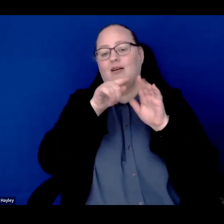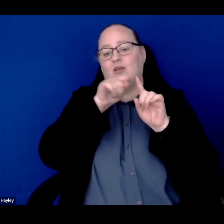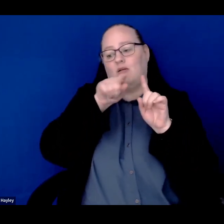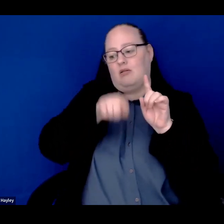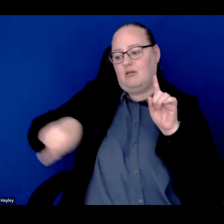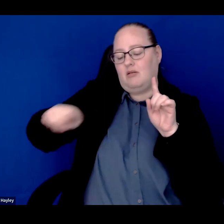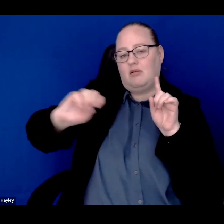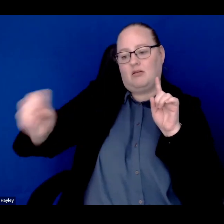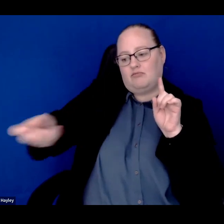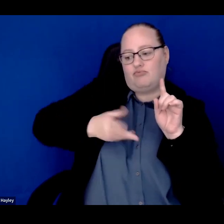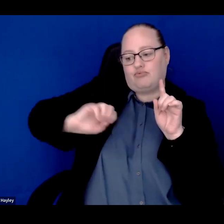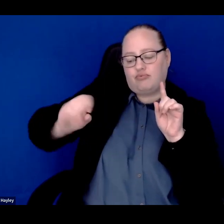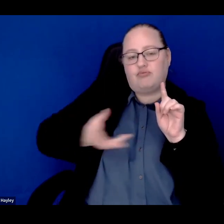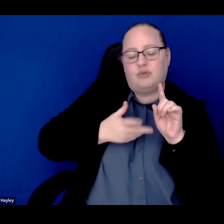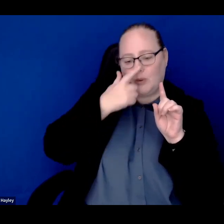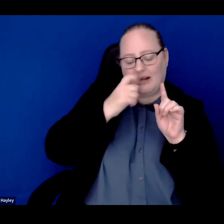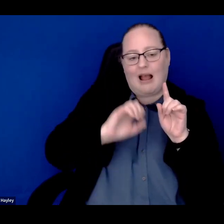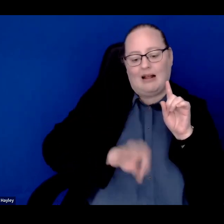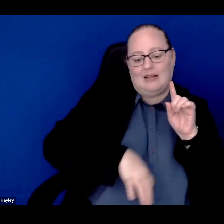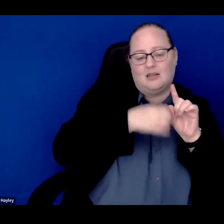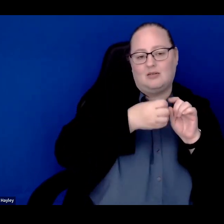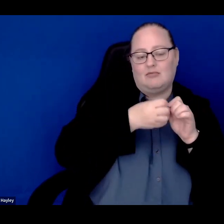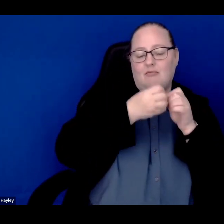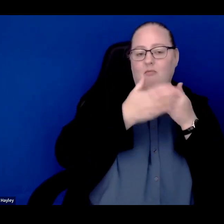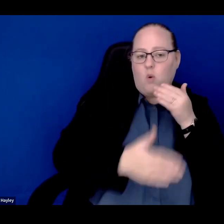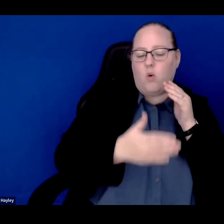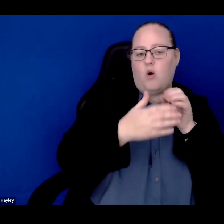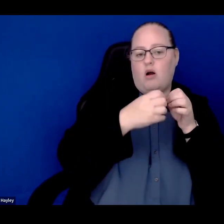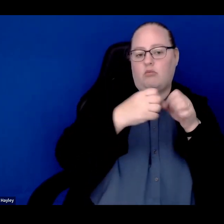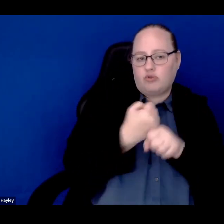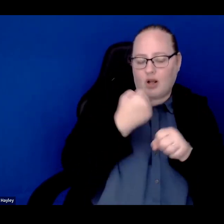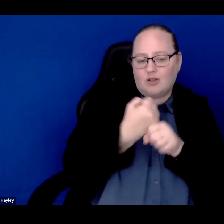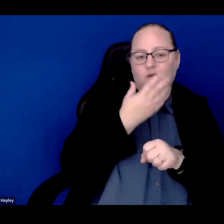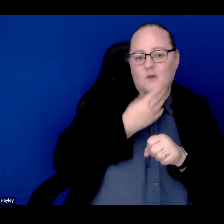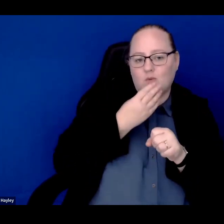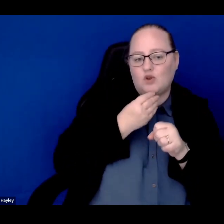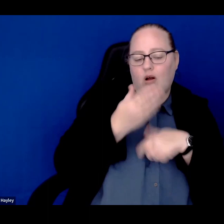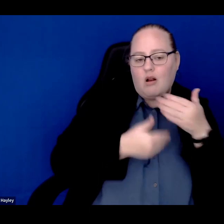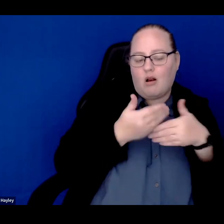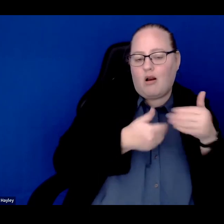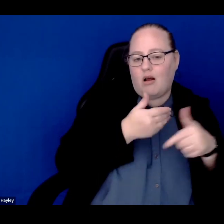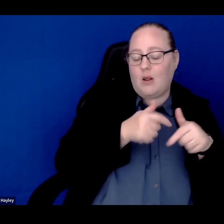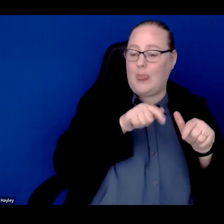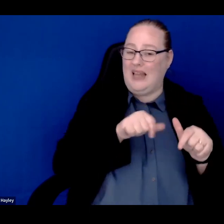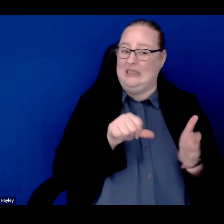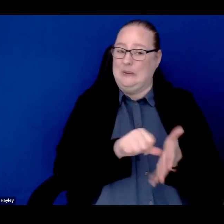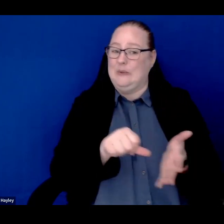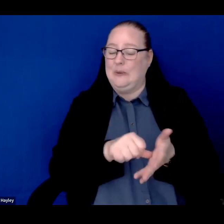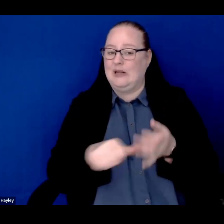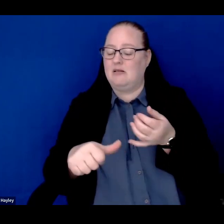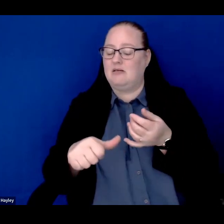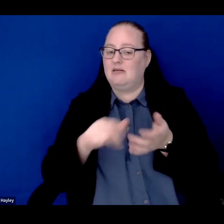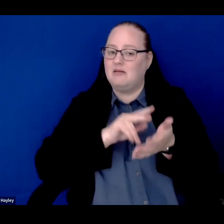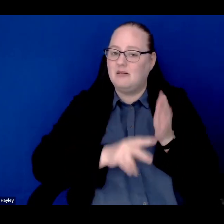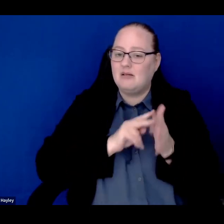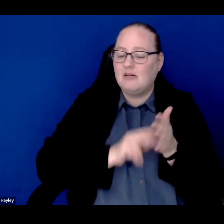consumption. And this is extremely difficult to organize. Compared to that, an economy that focuses on the concrete